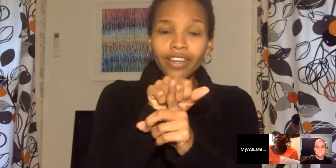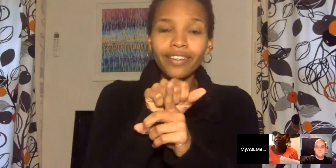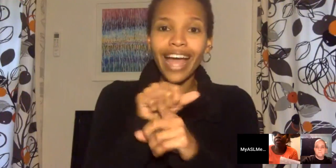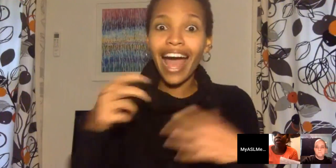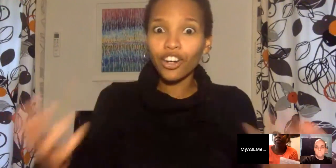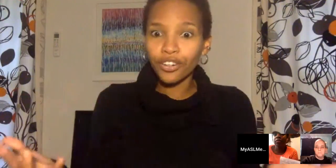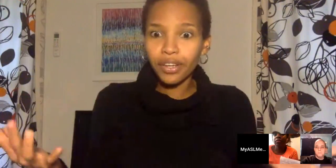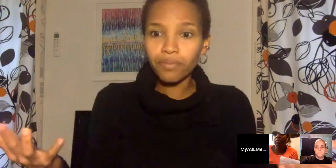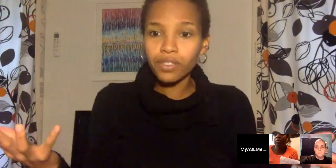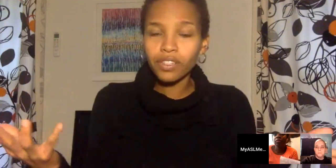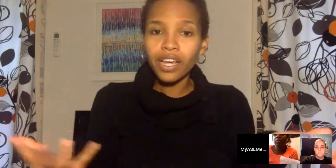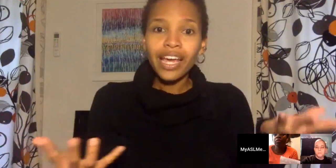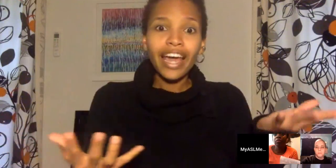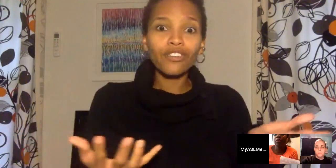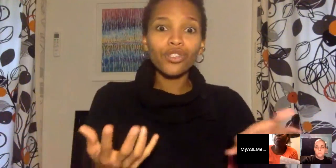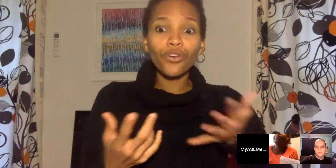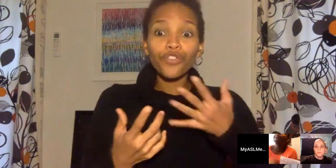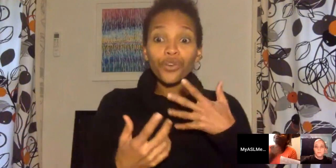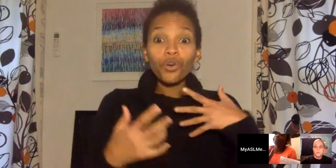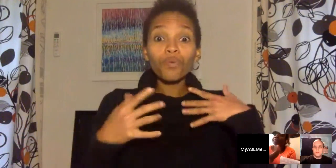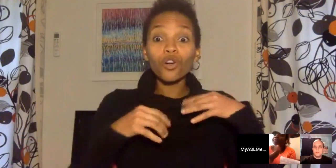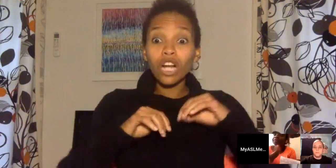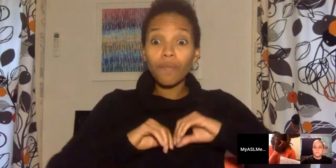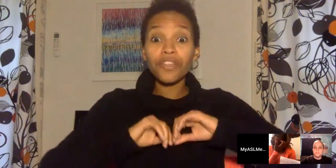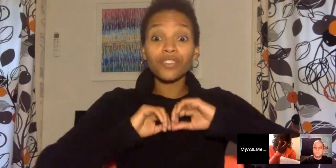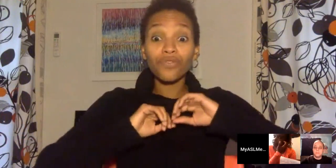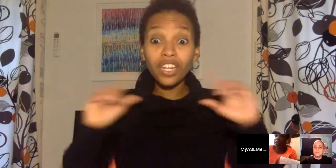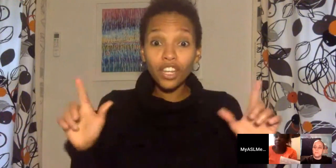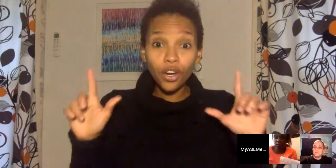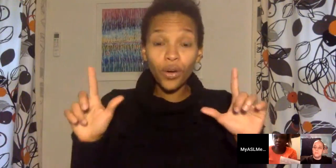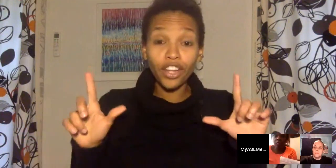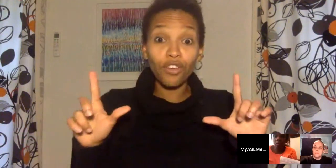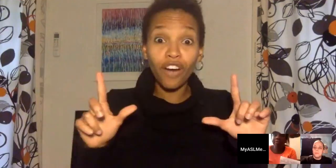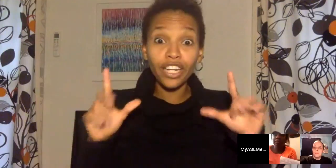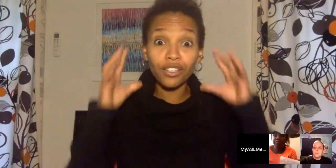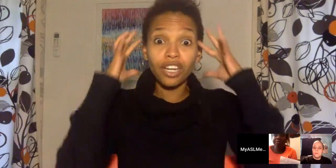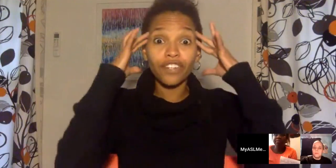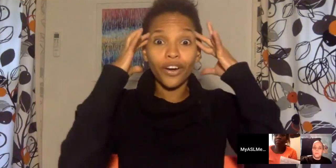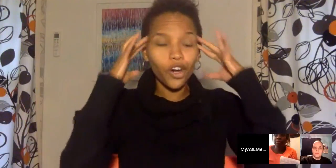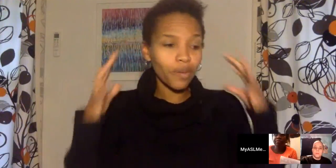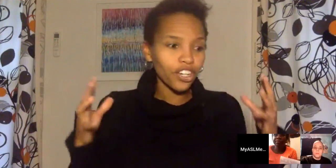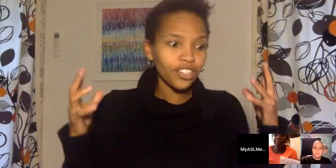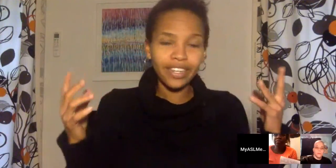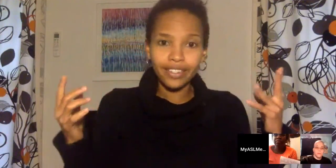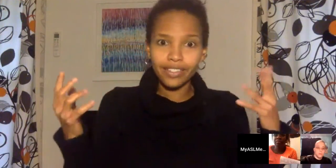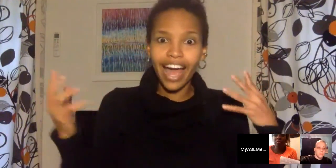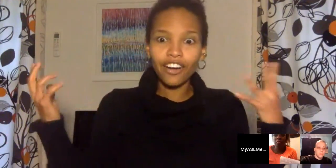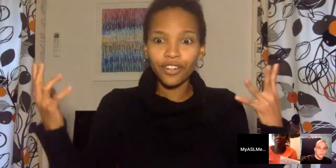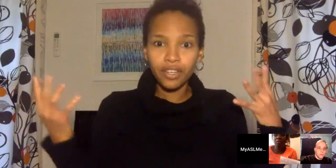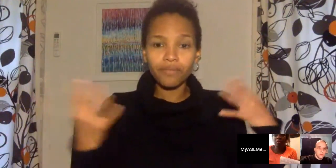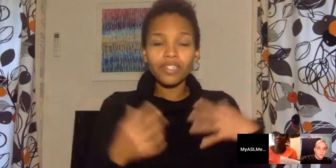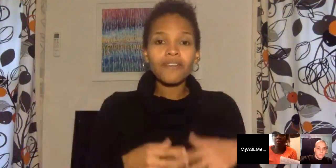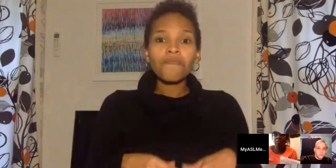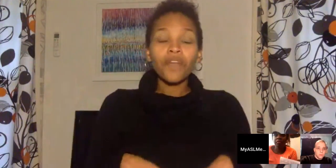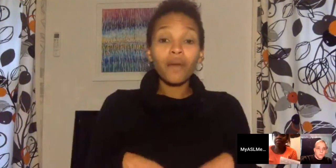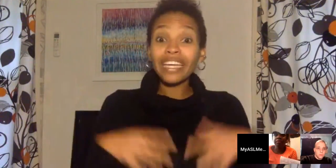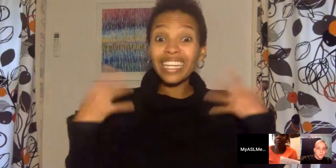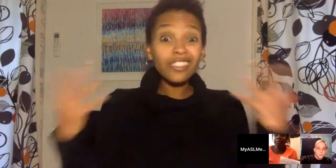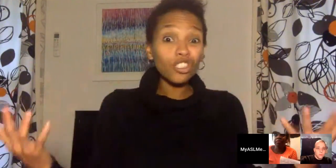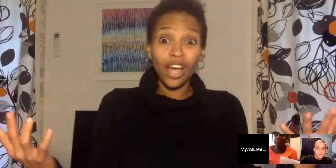catching acronyms. And so if you pull up this video and you find yourself going, oh my goodness, acronyms, it is a